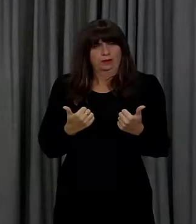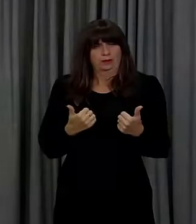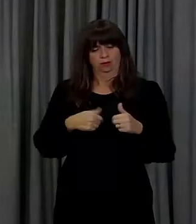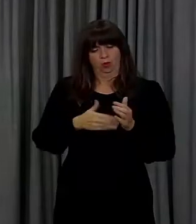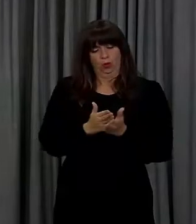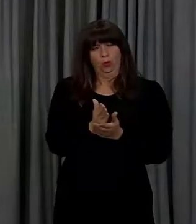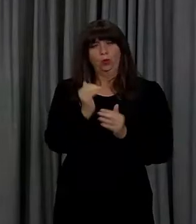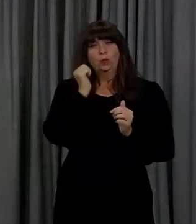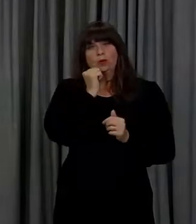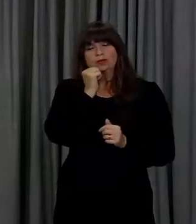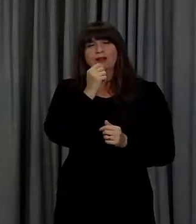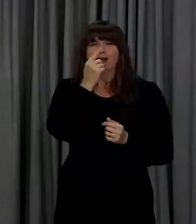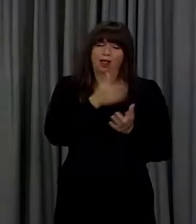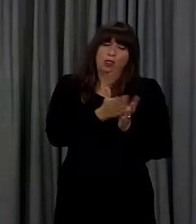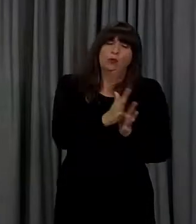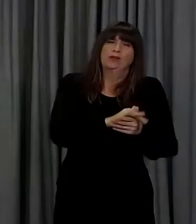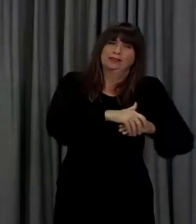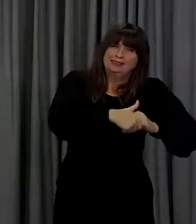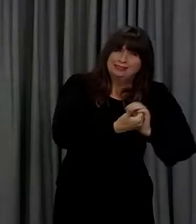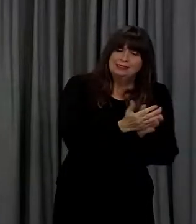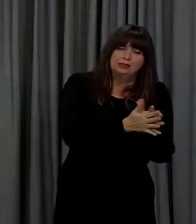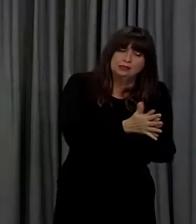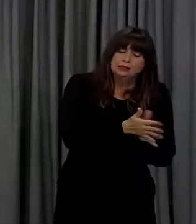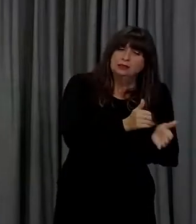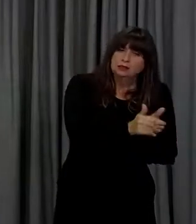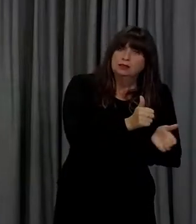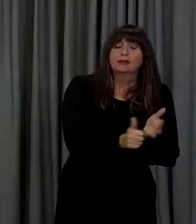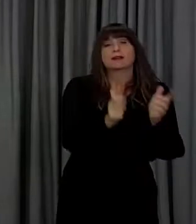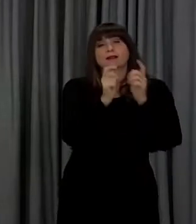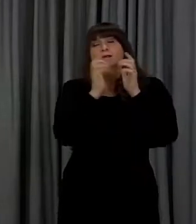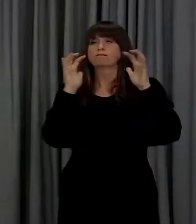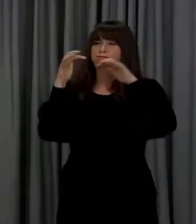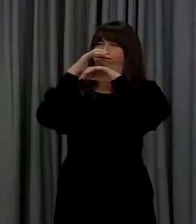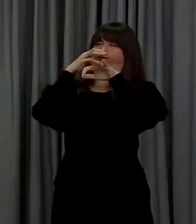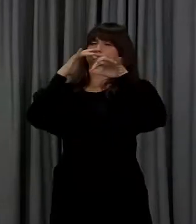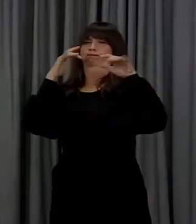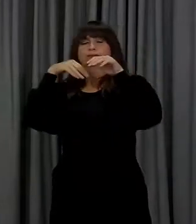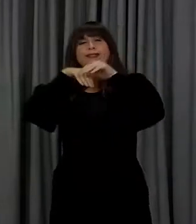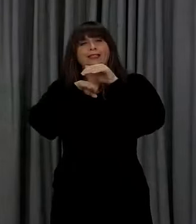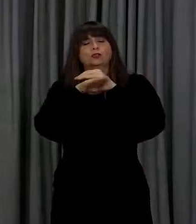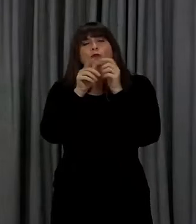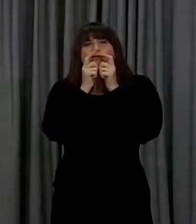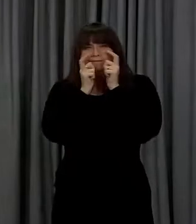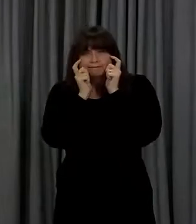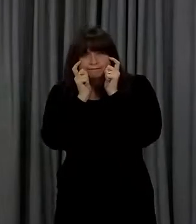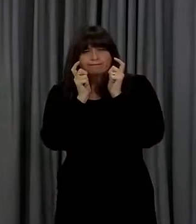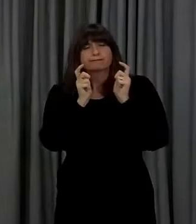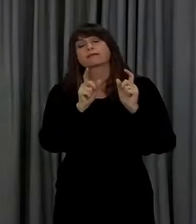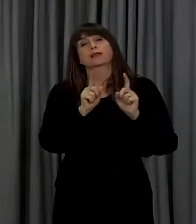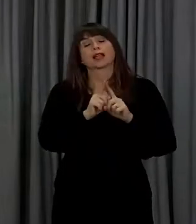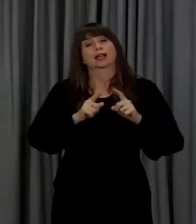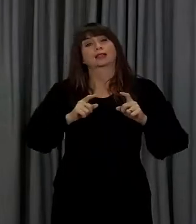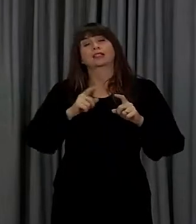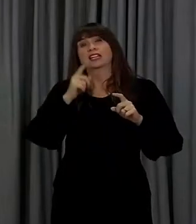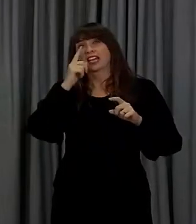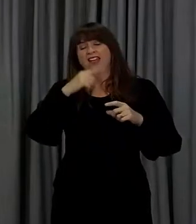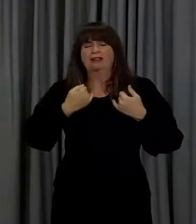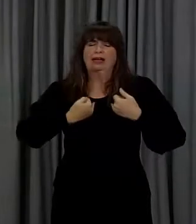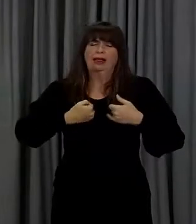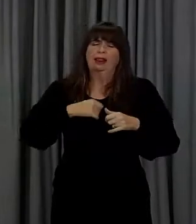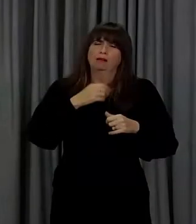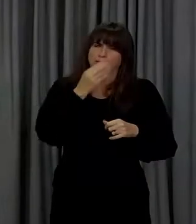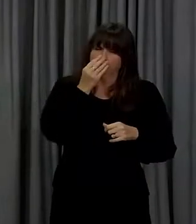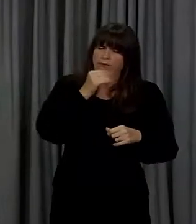this winter, like washing our hands often, wearing a face covering in crowded indoor places, and staying at home if we're